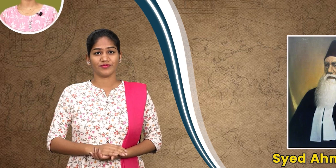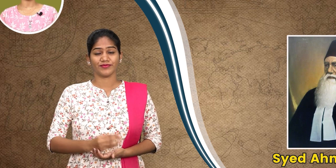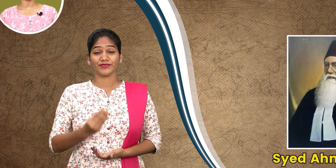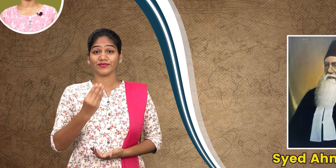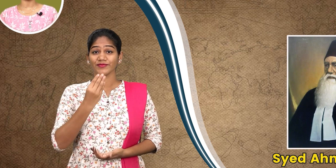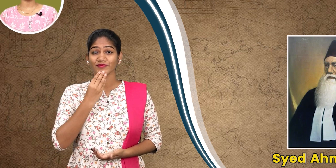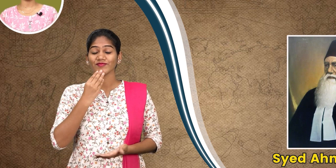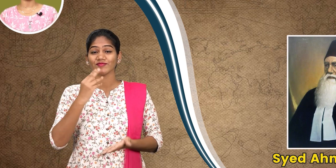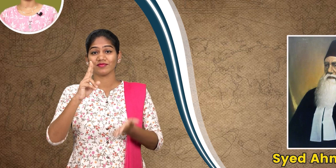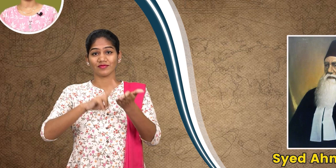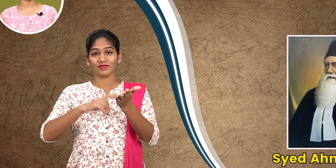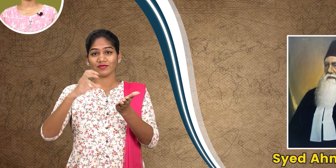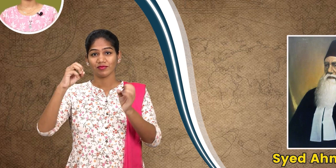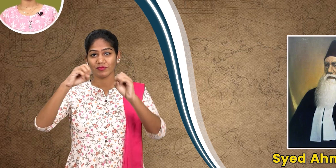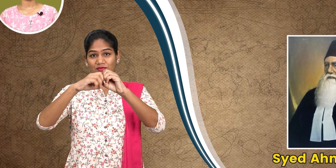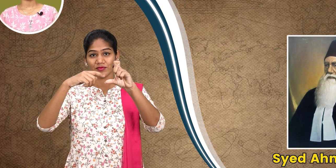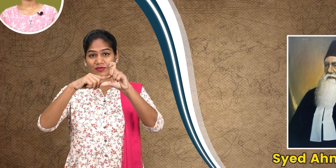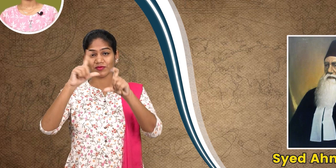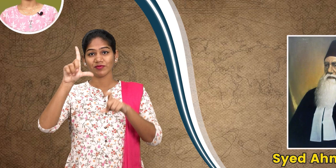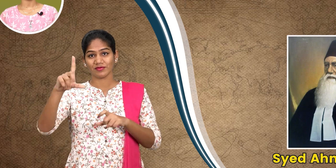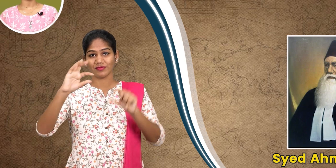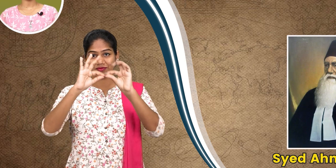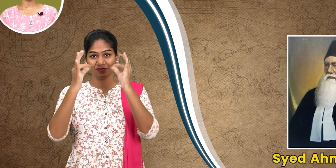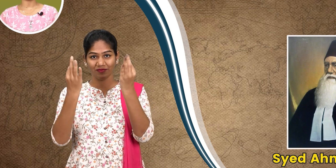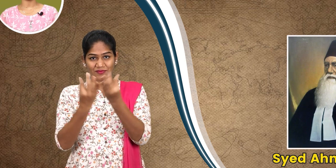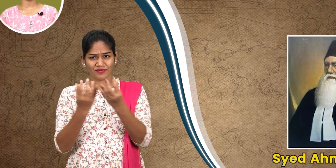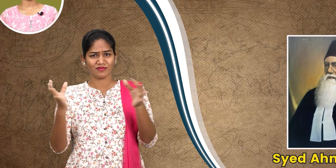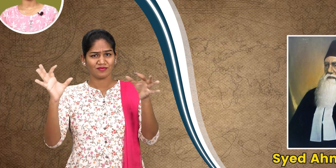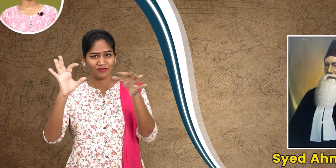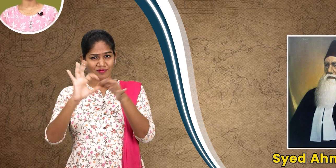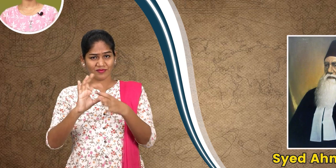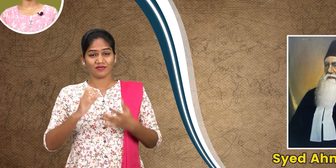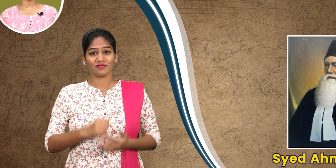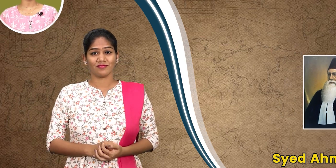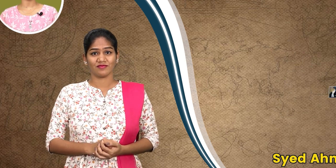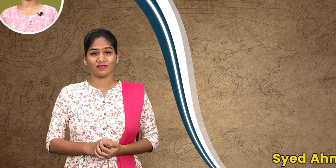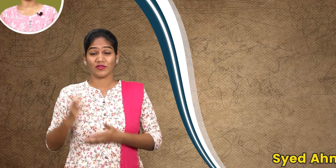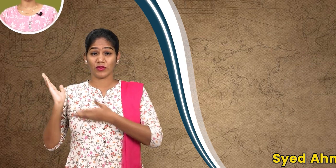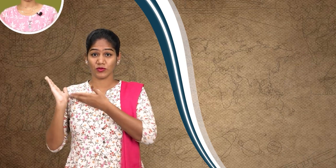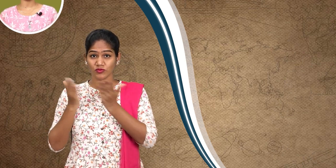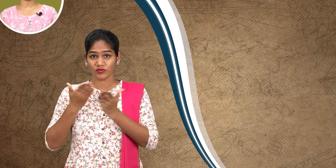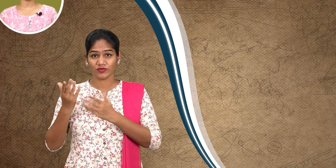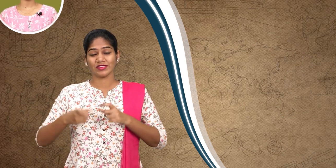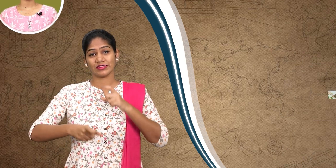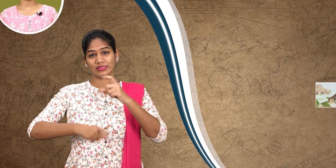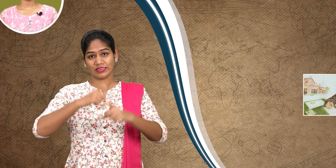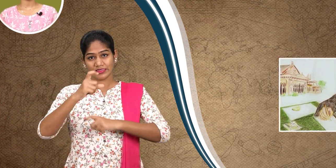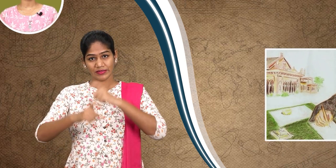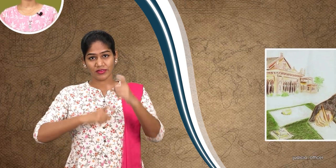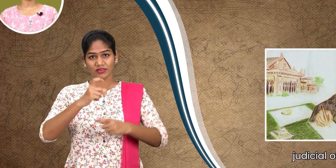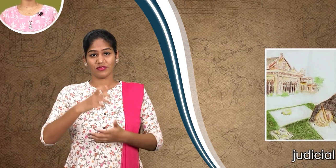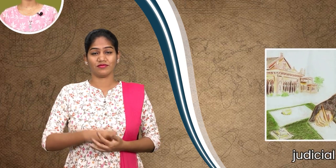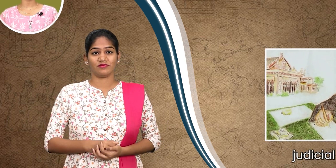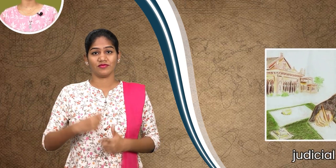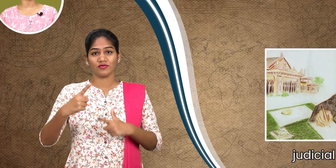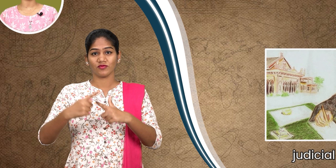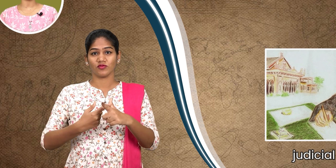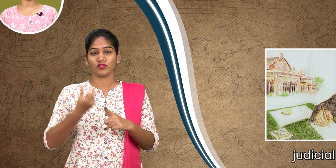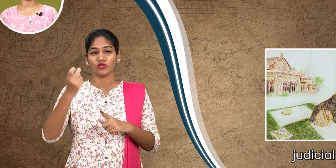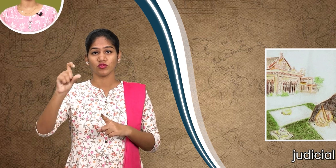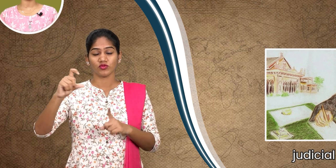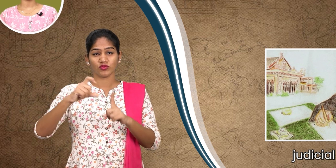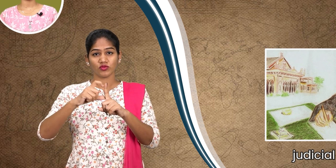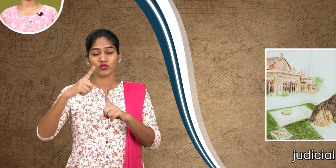Muslim noble family and joined the service of the company as a judicial